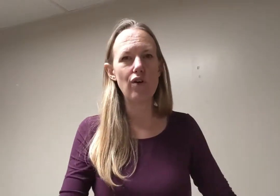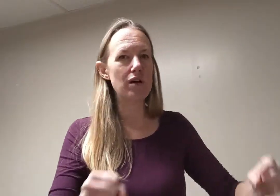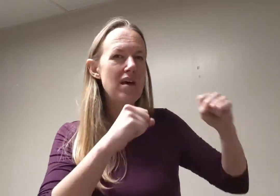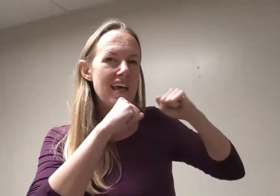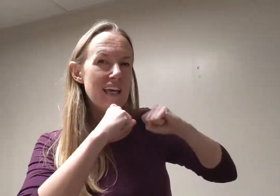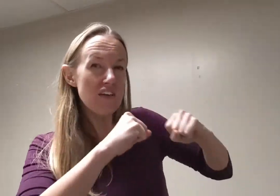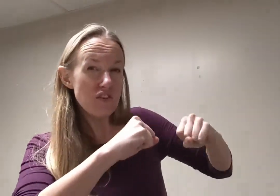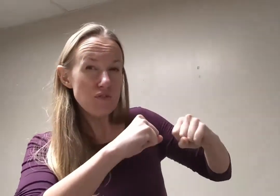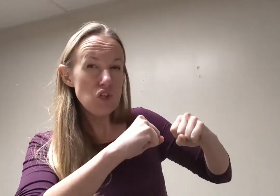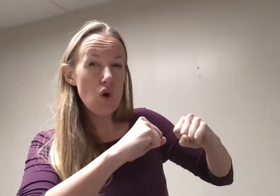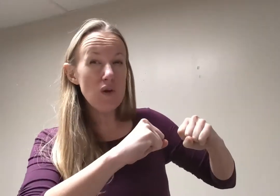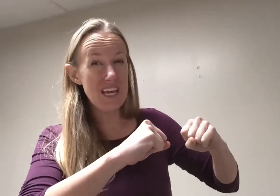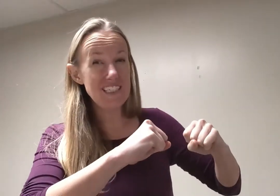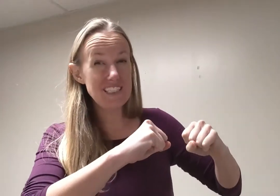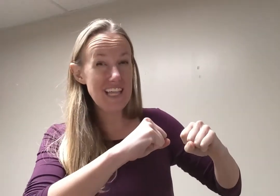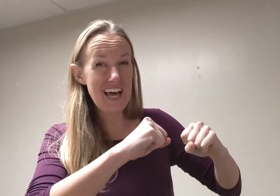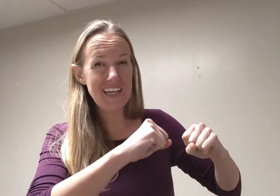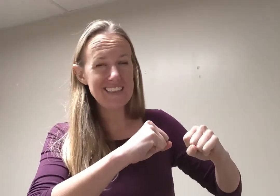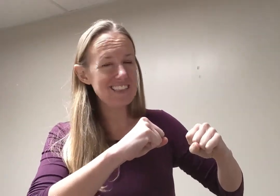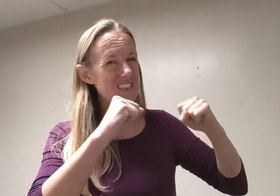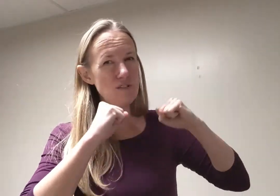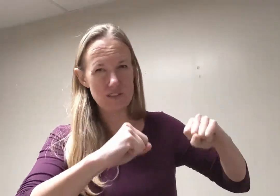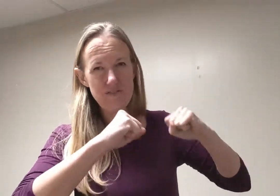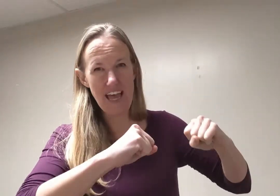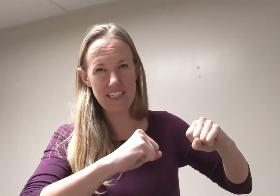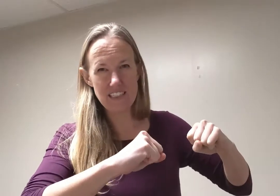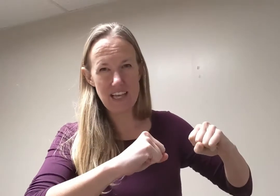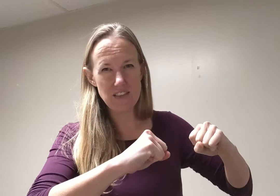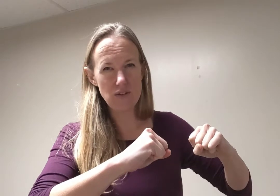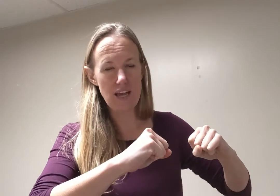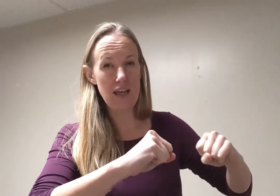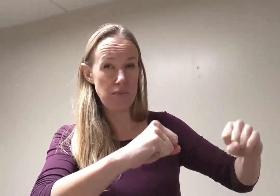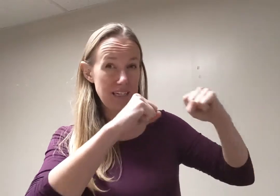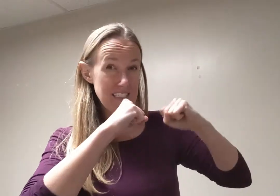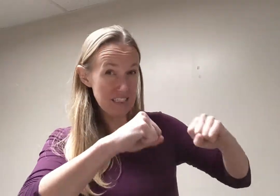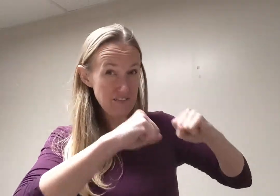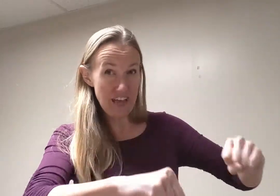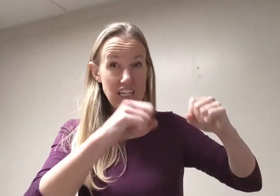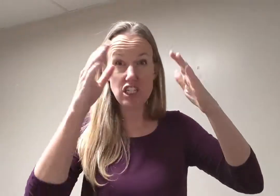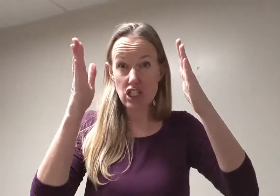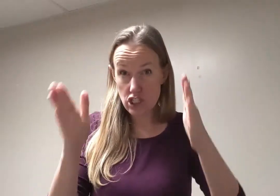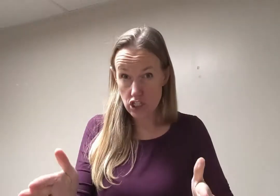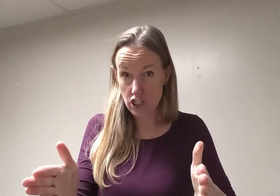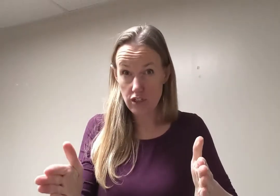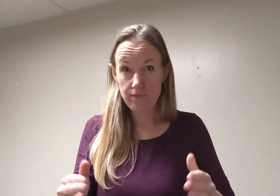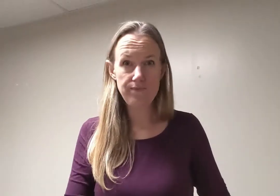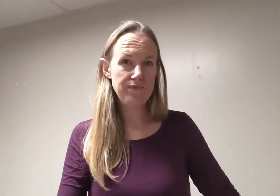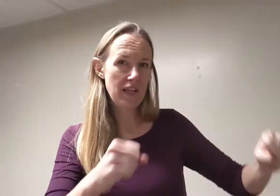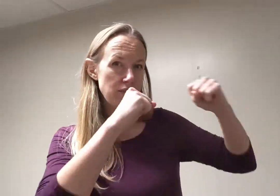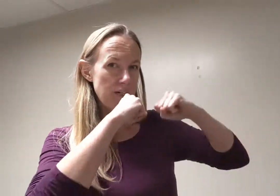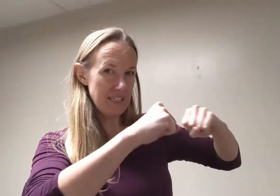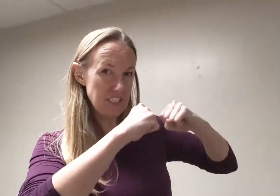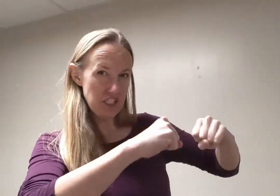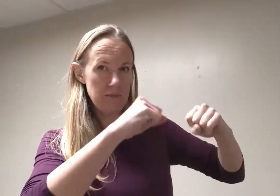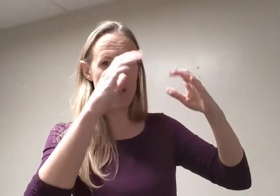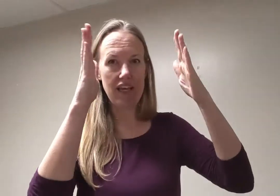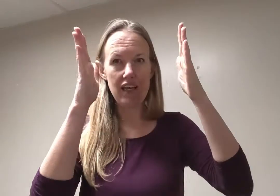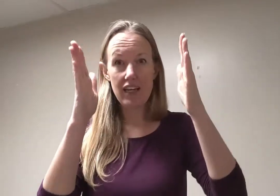form. If you don't get to that, just do defend. That's okay. But defender is what it should be.